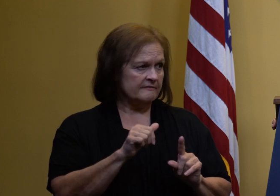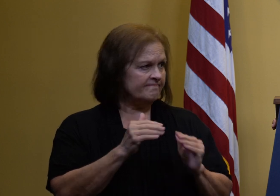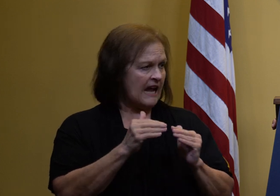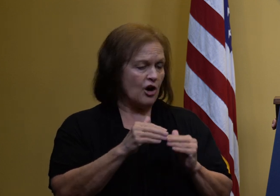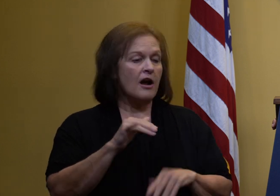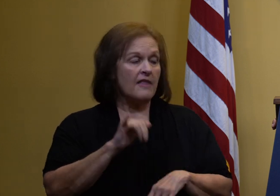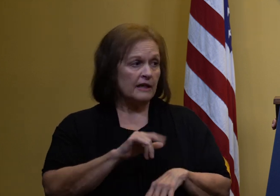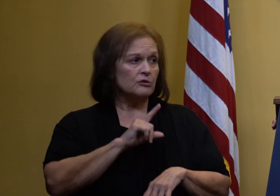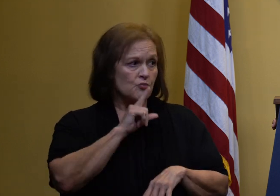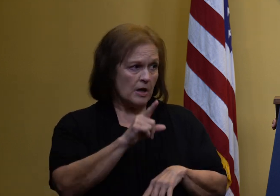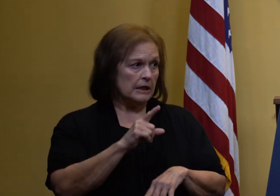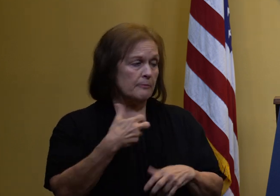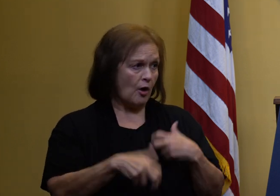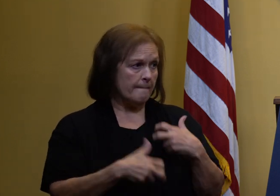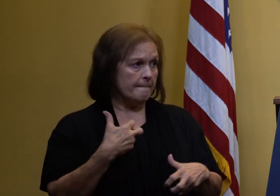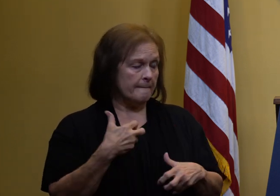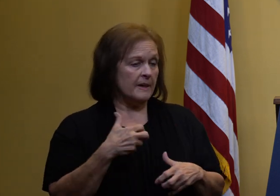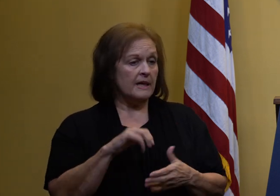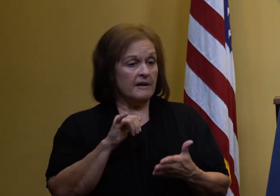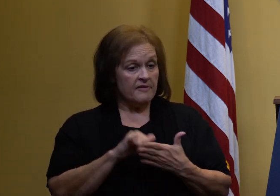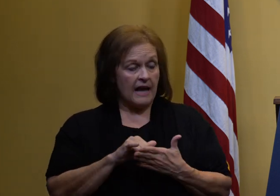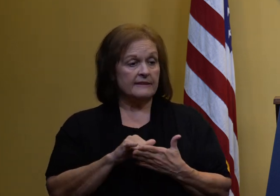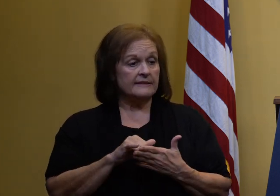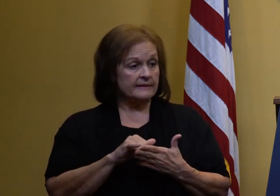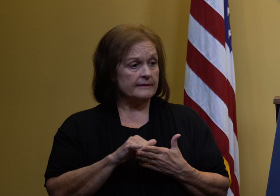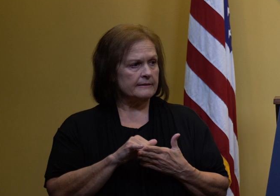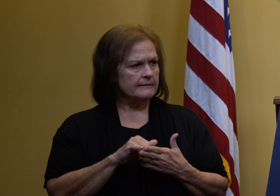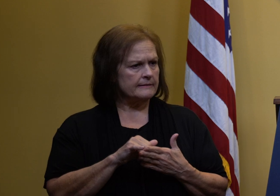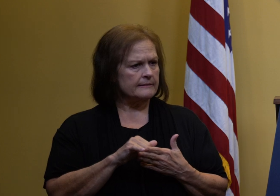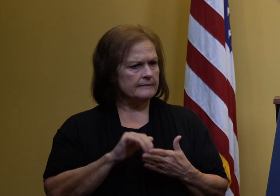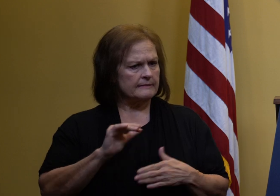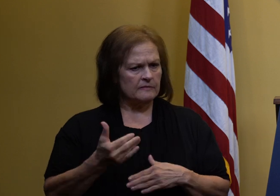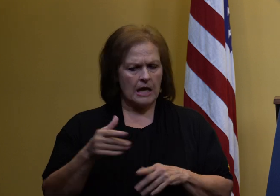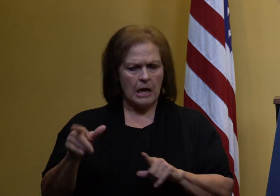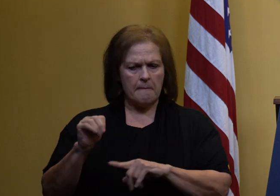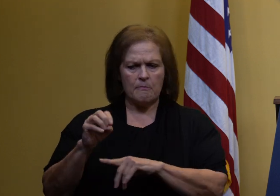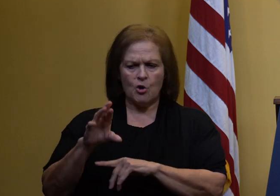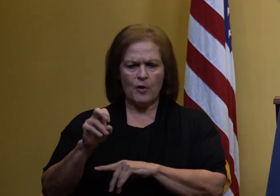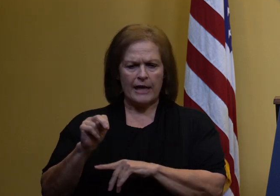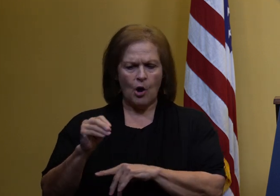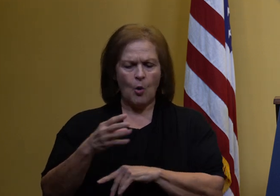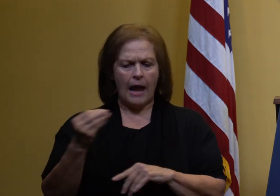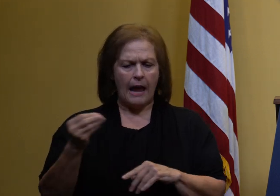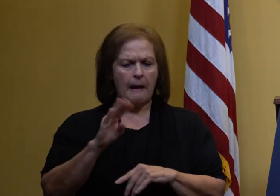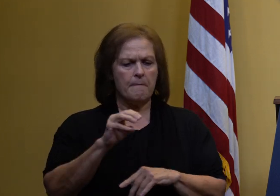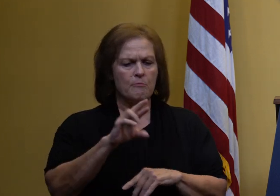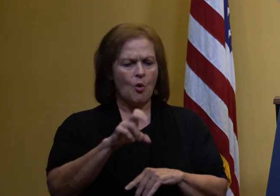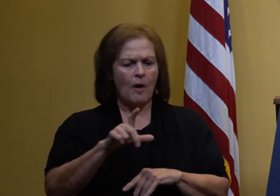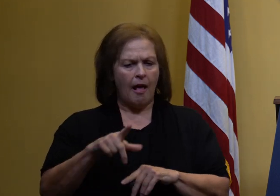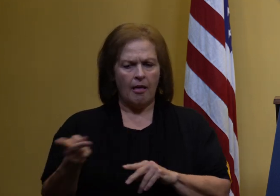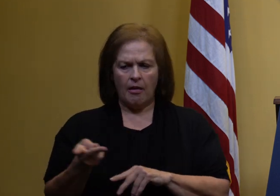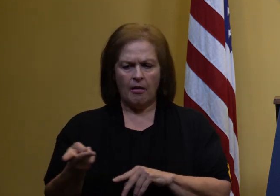This is a problem. But this has been the course, particularly of Moreno and Morrell. And it's